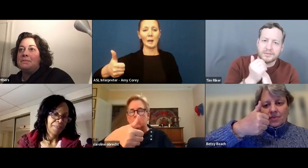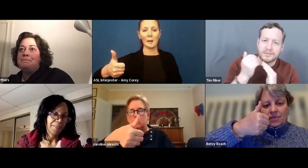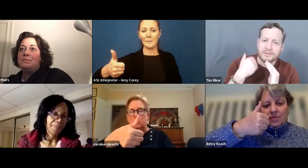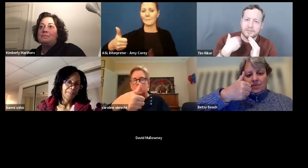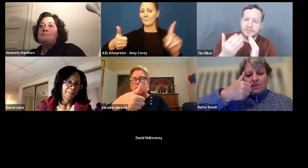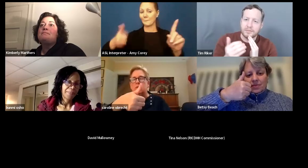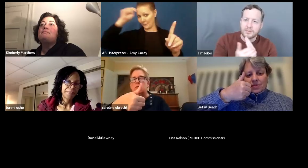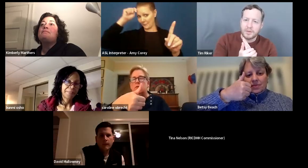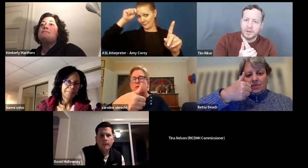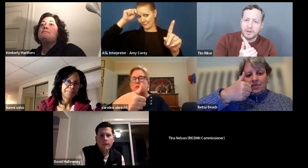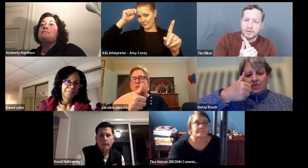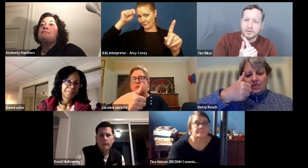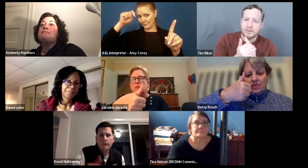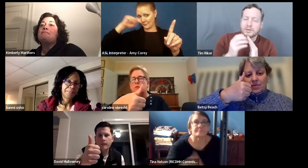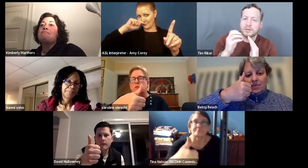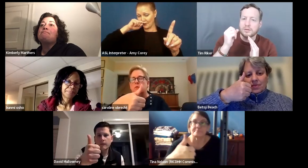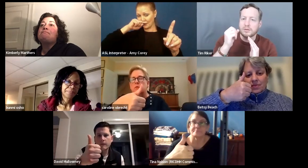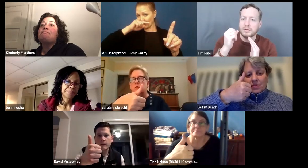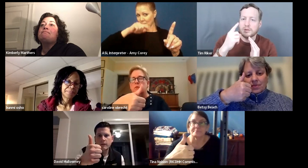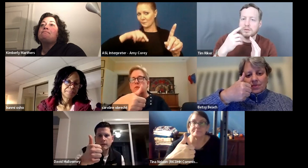Wait, Tim?